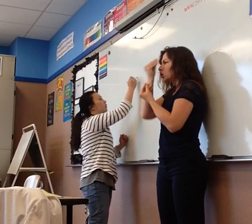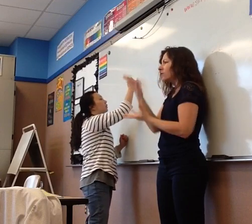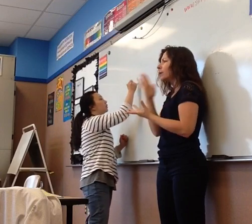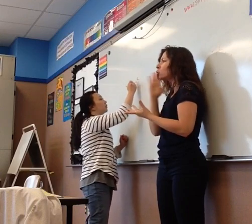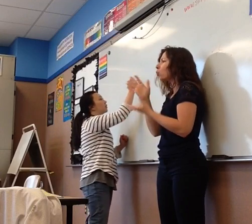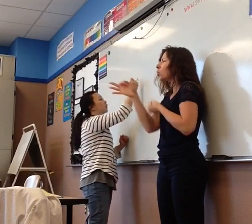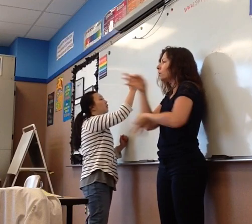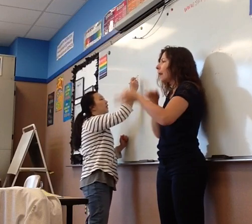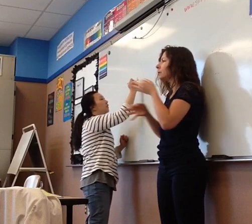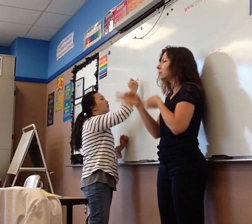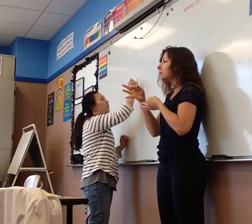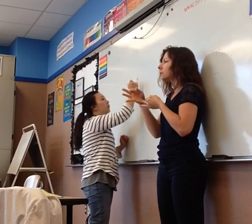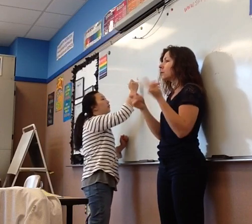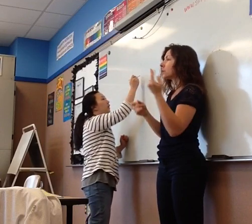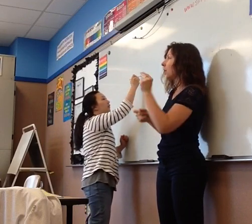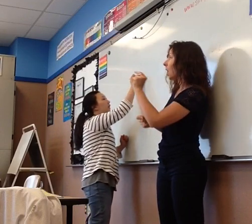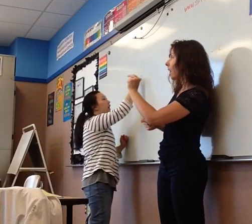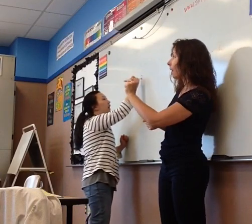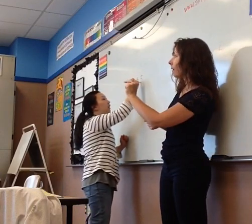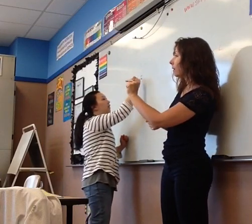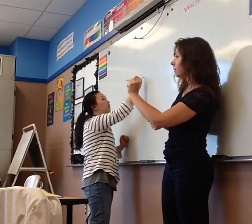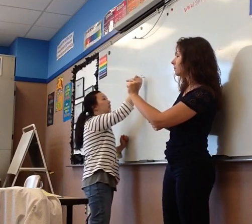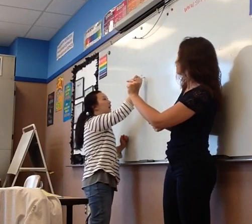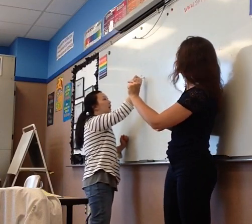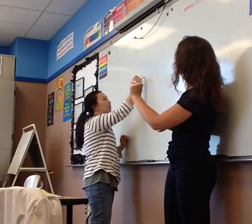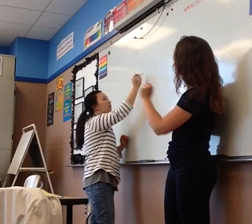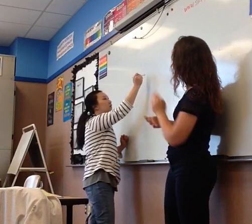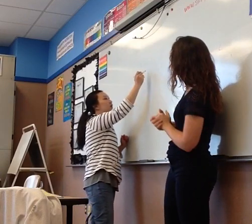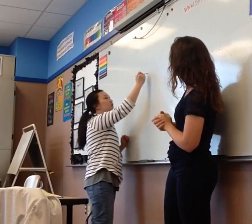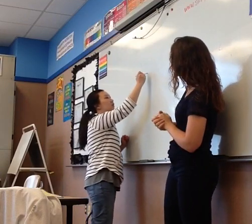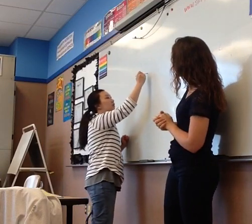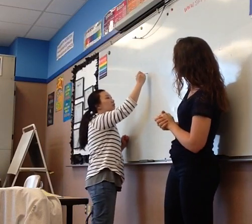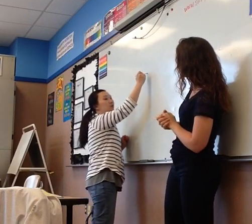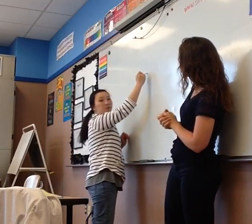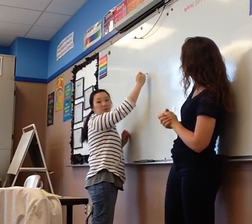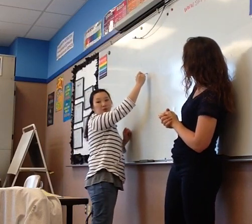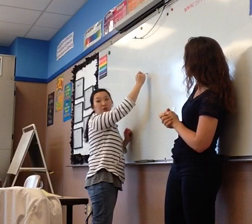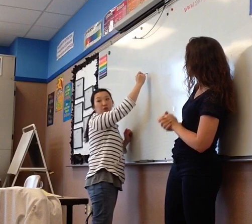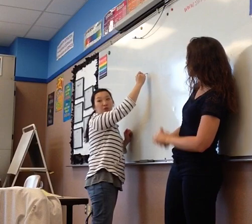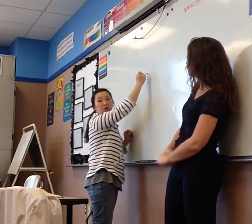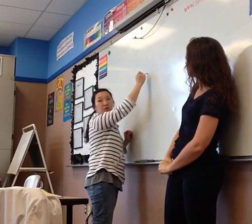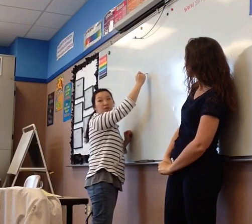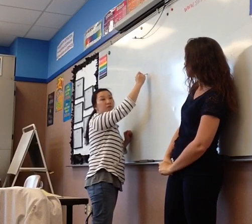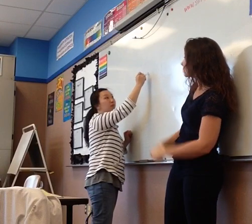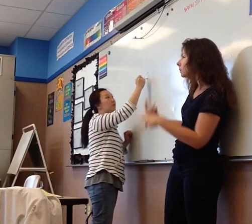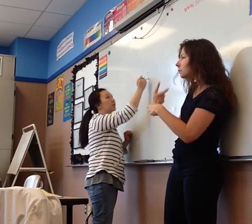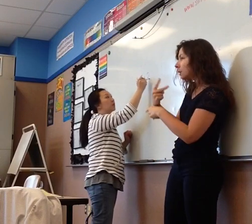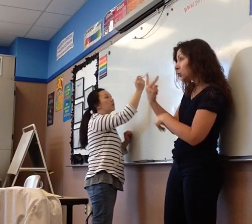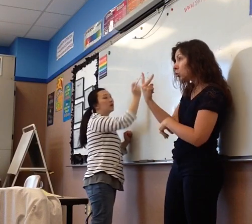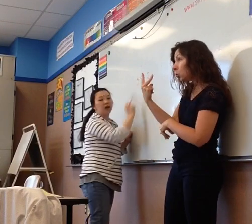And So they have 3.5 times 2 yeah,